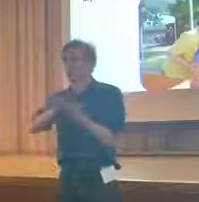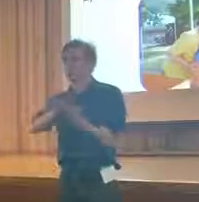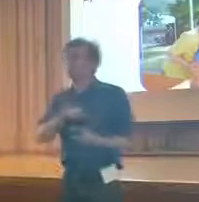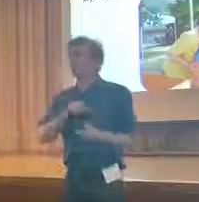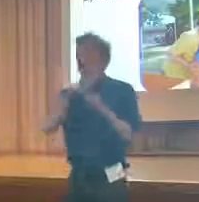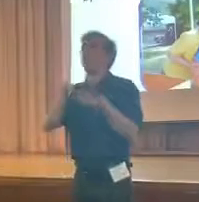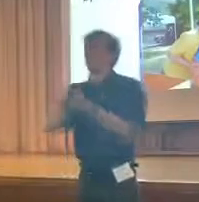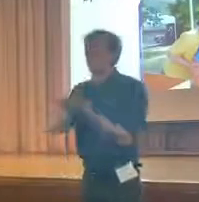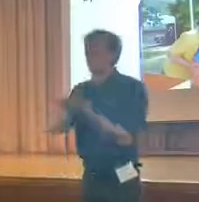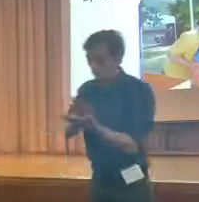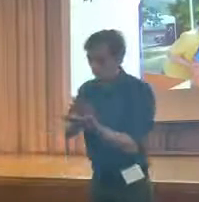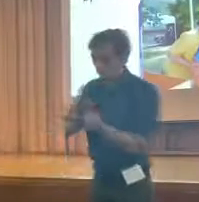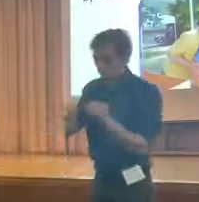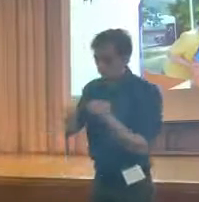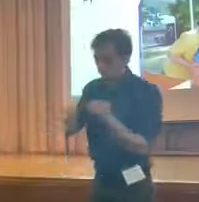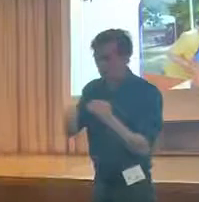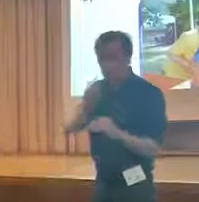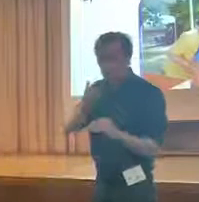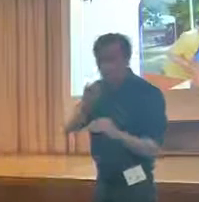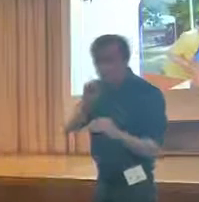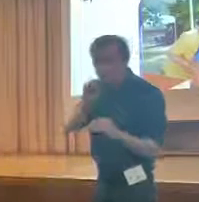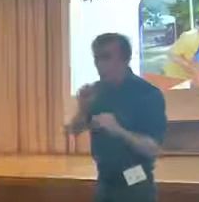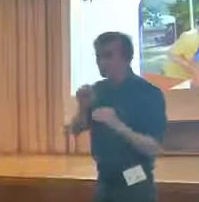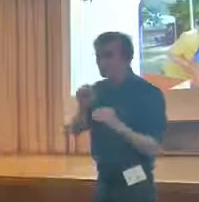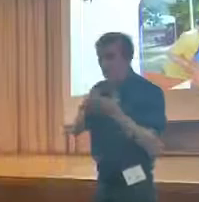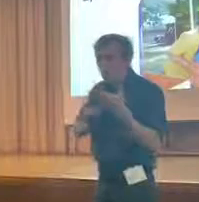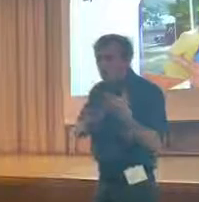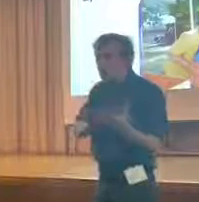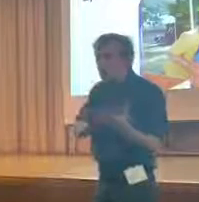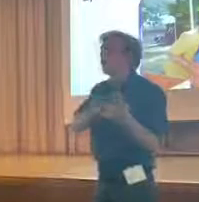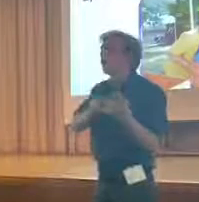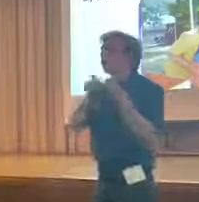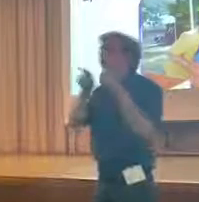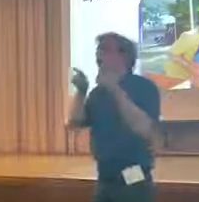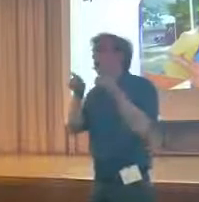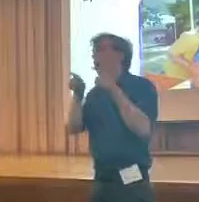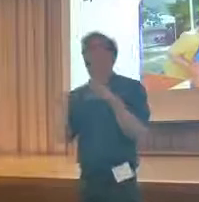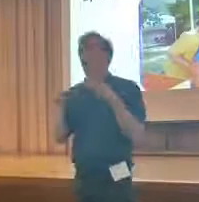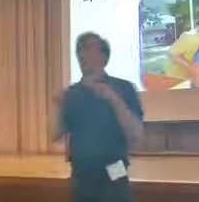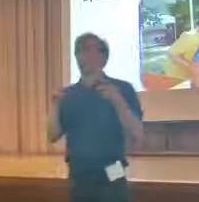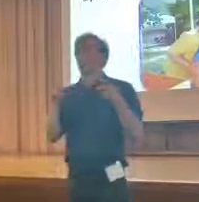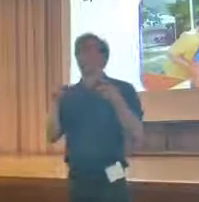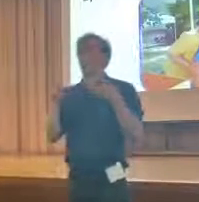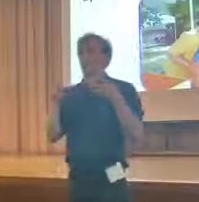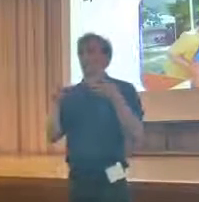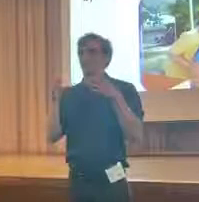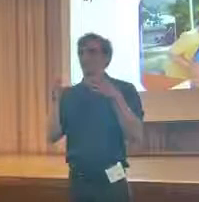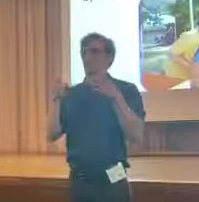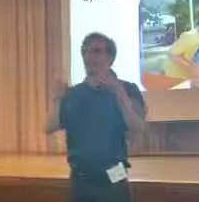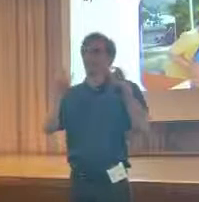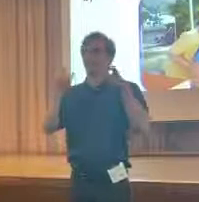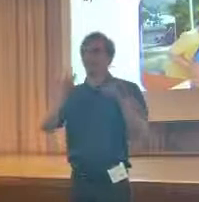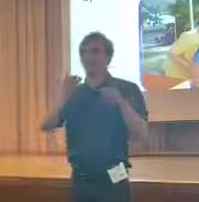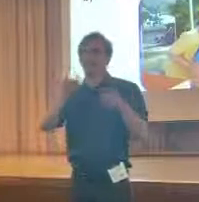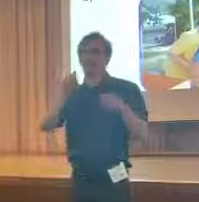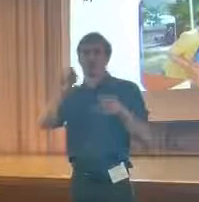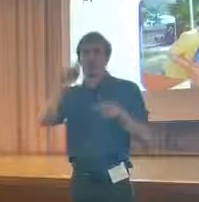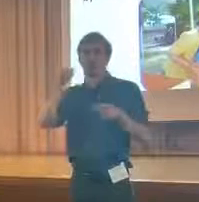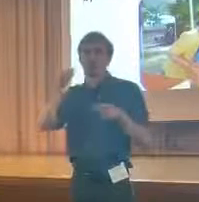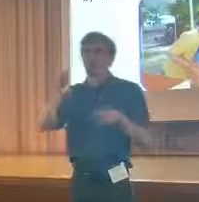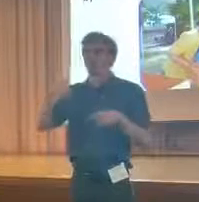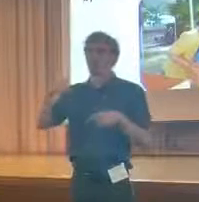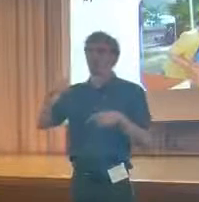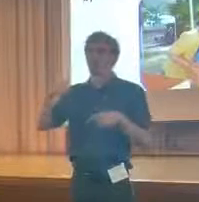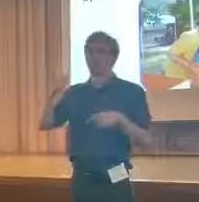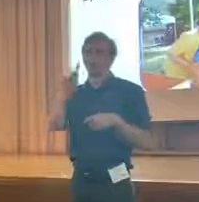myself coordinating a huge website called Wellness on the Web for the state of Minnesota Department of